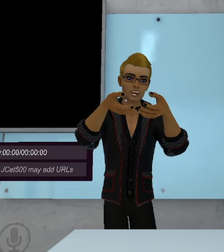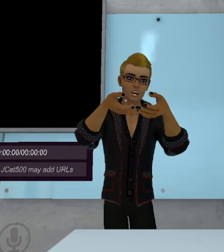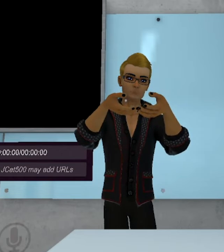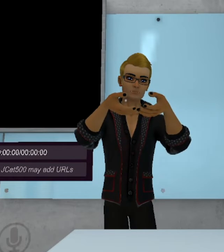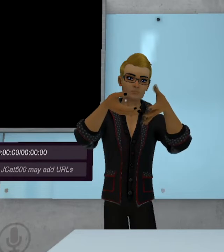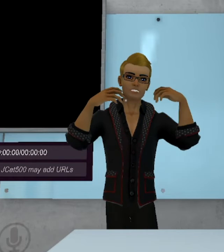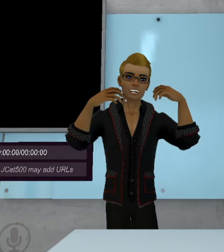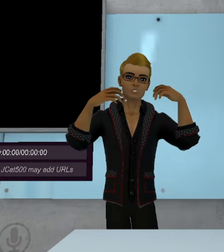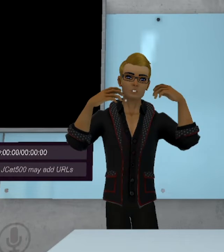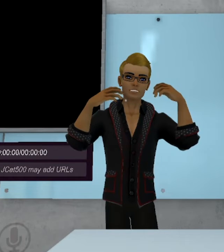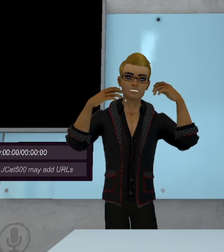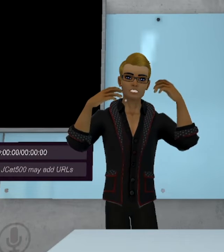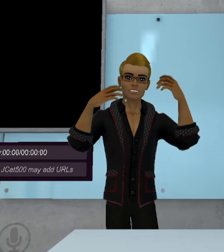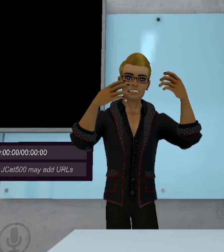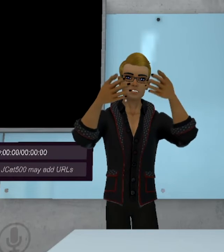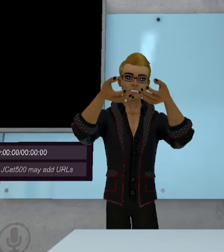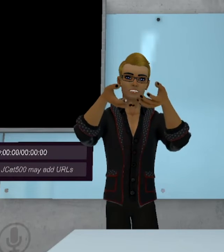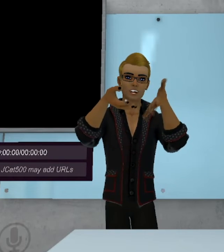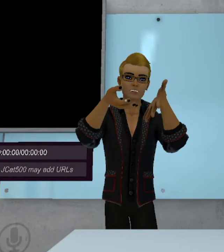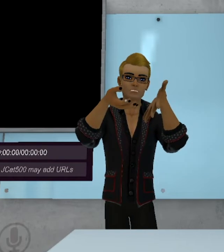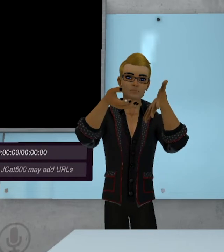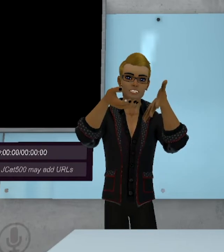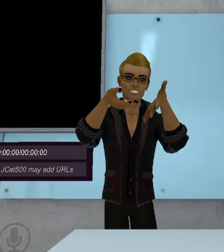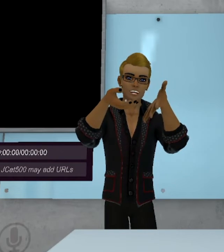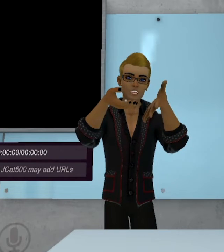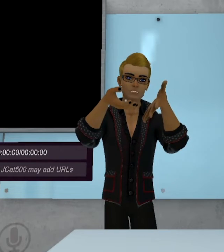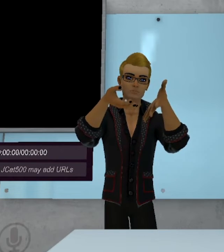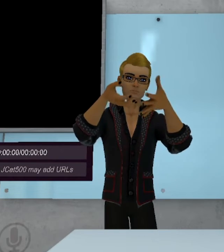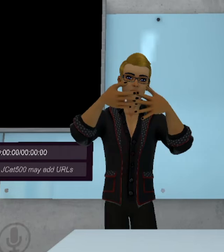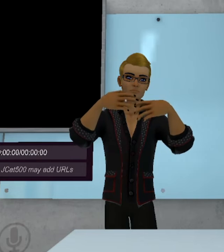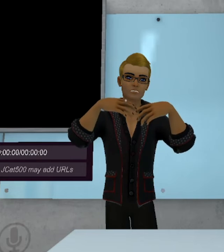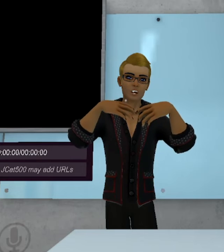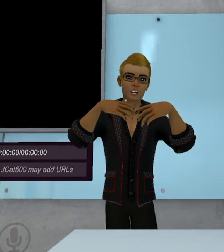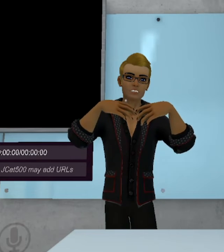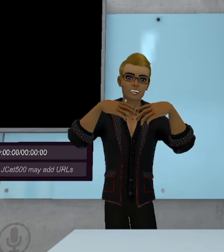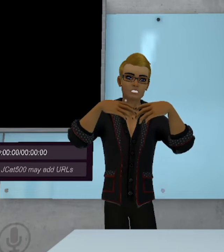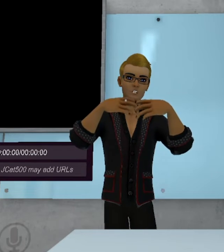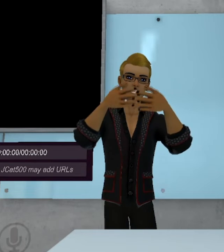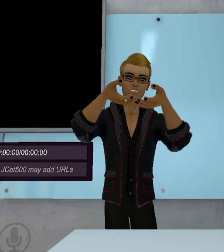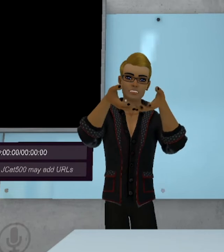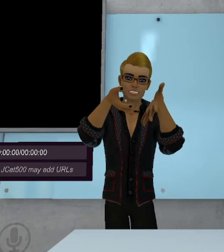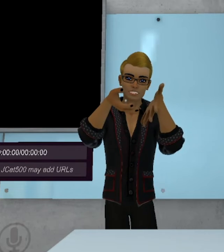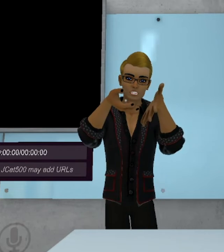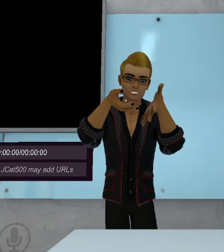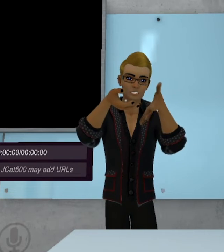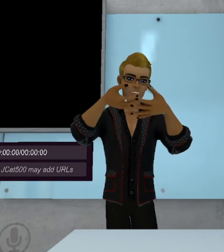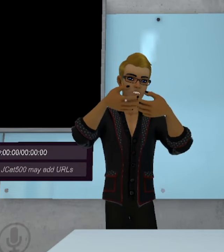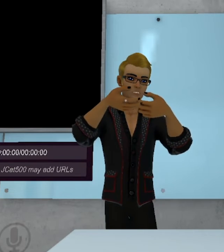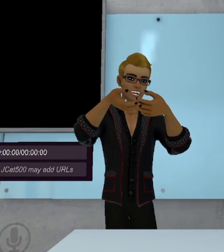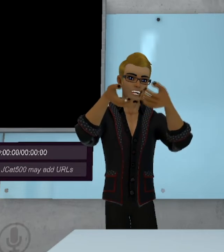Catwood's Kitten Care Center make sure to take care of your children and